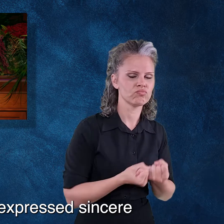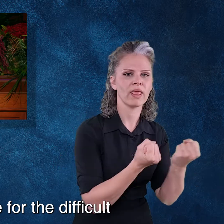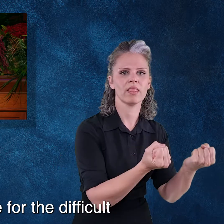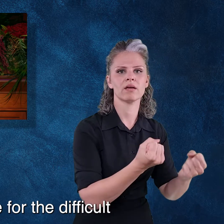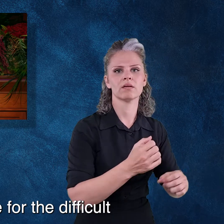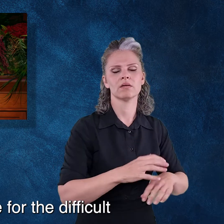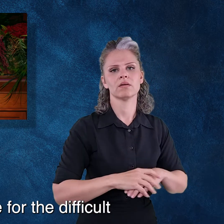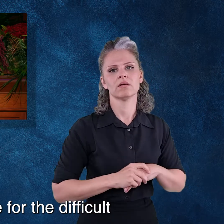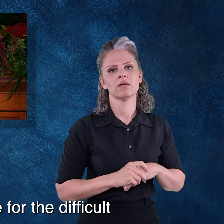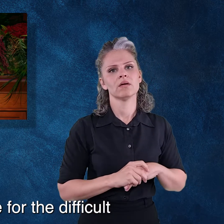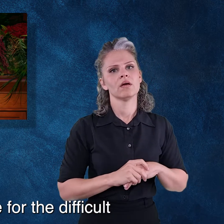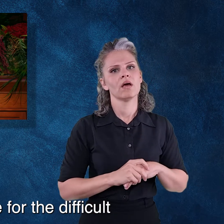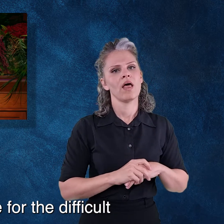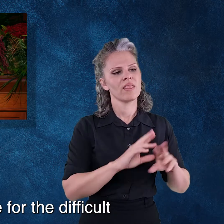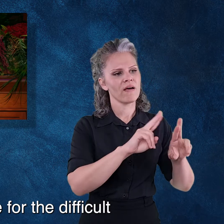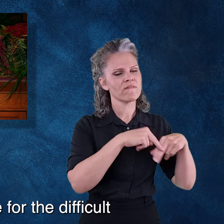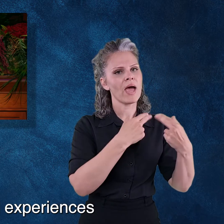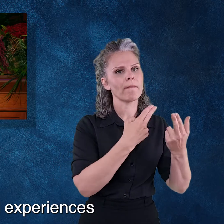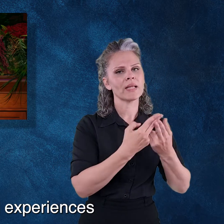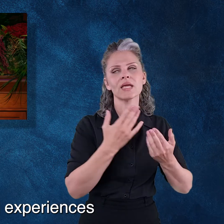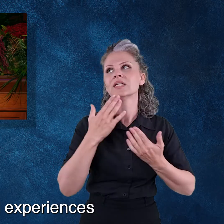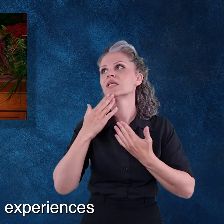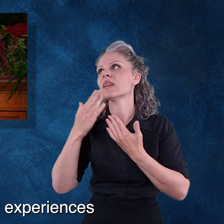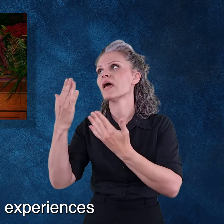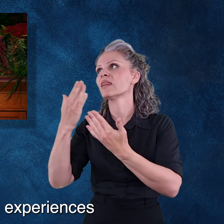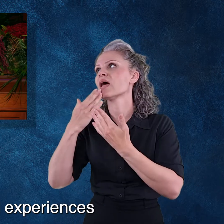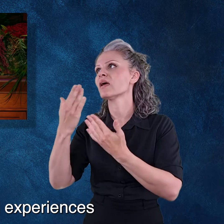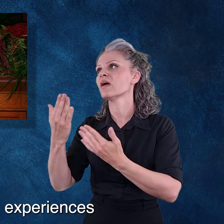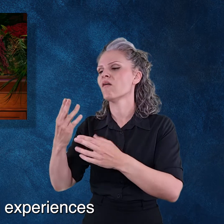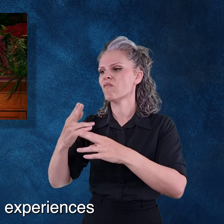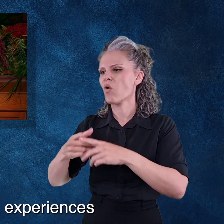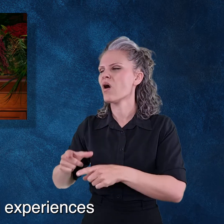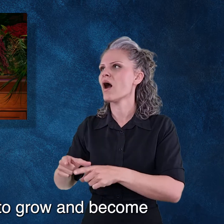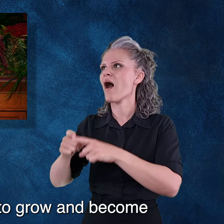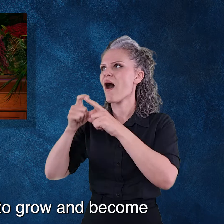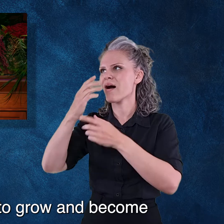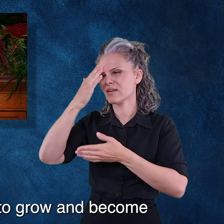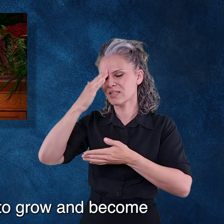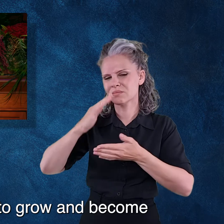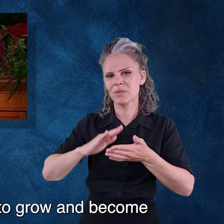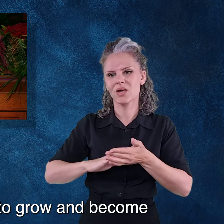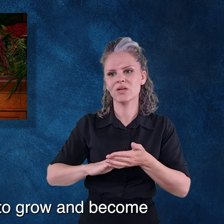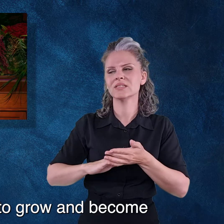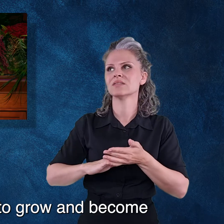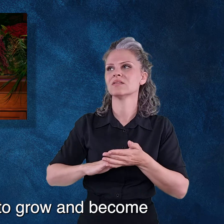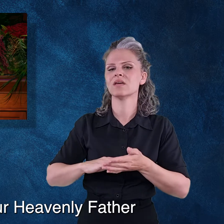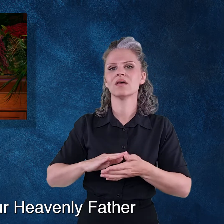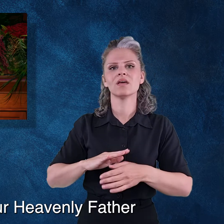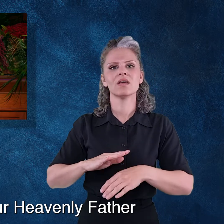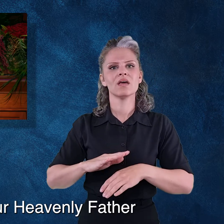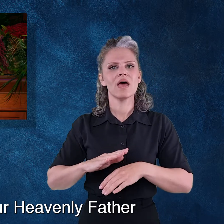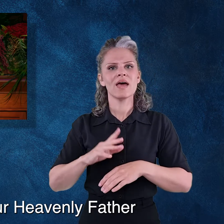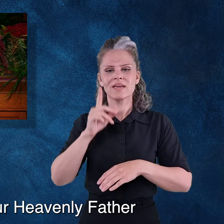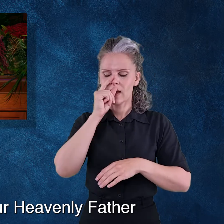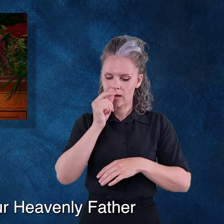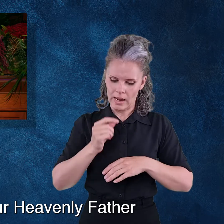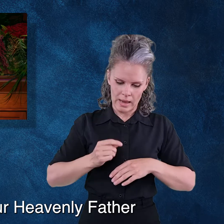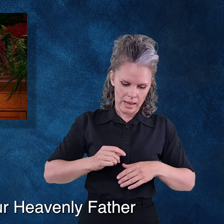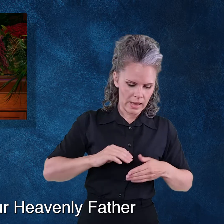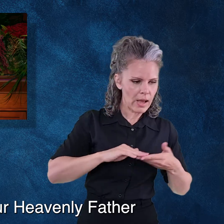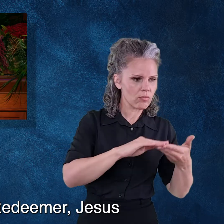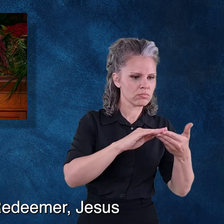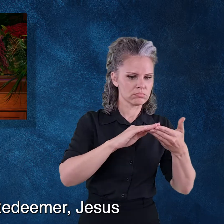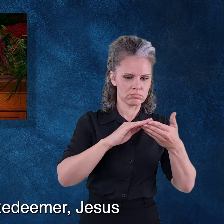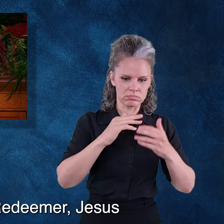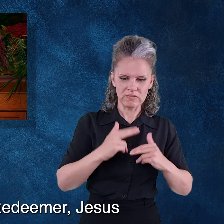sincere gratitude for the difficult mortal experiences that allow us to grow and become more like our Heavenly Father